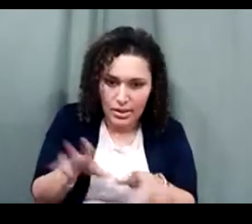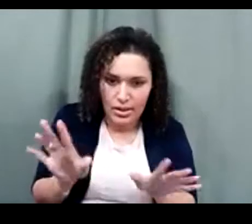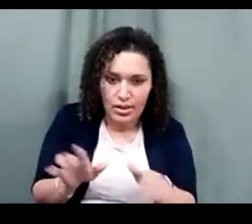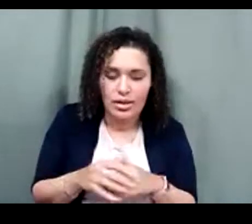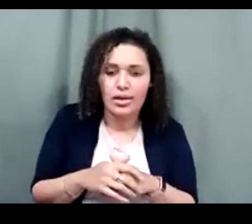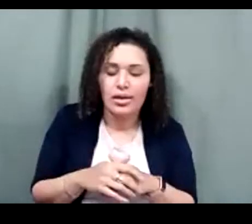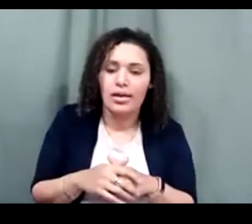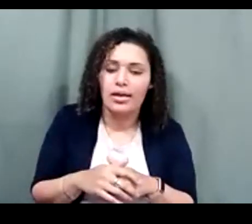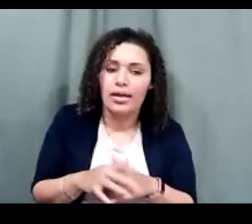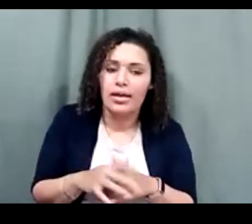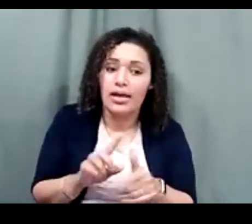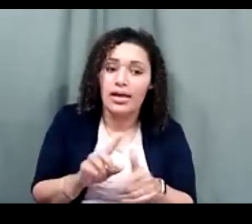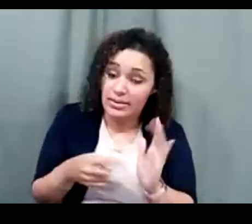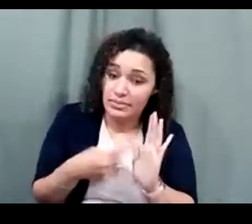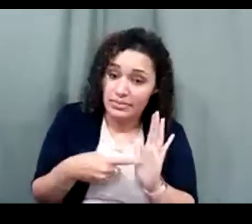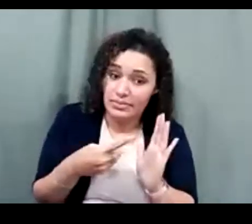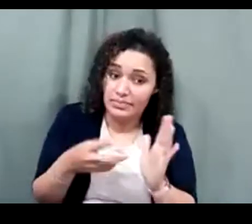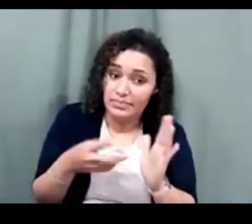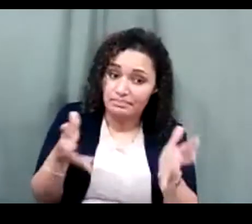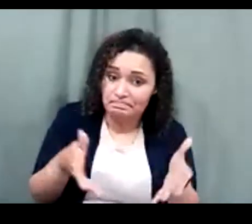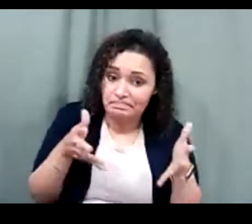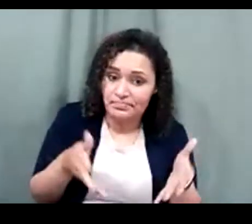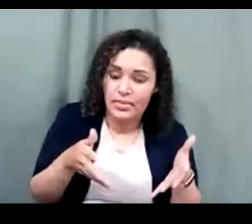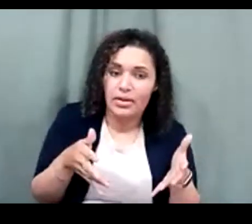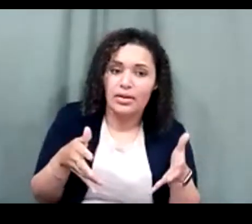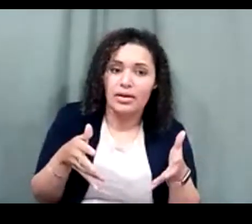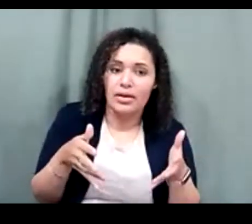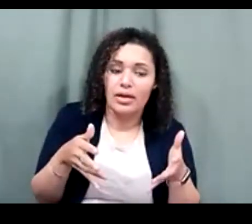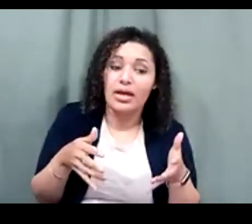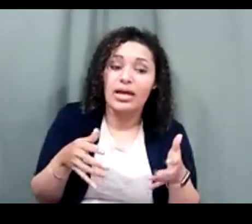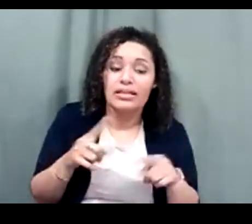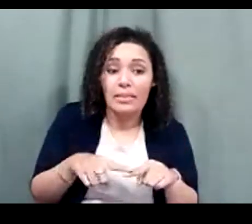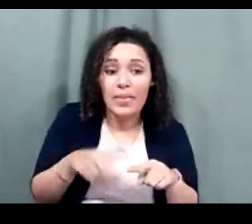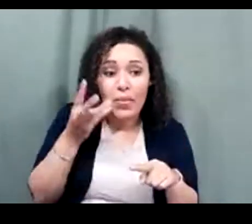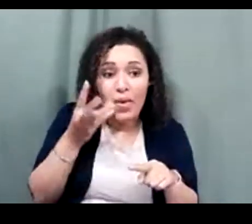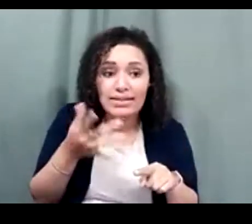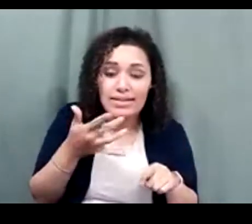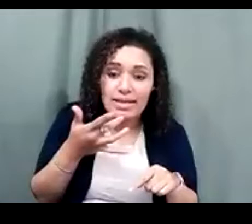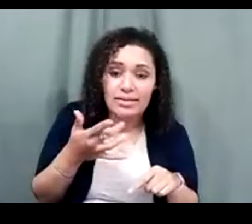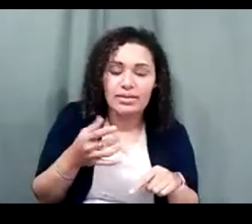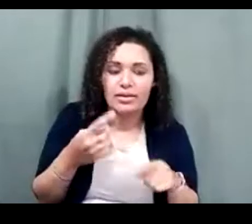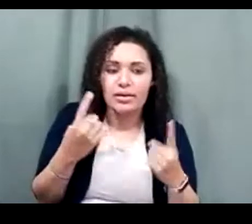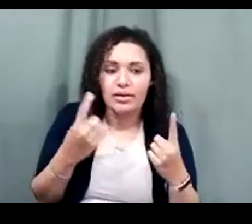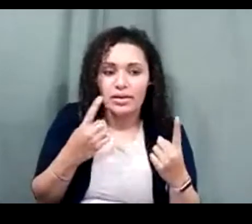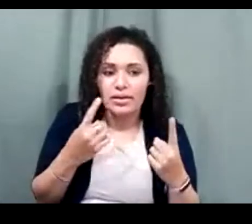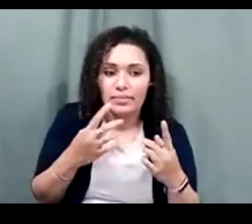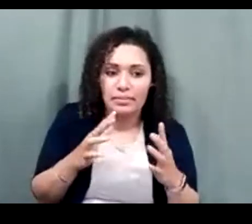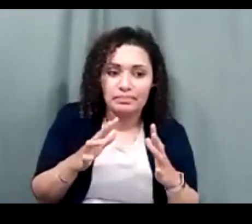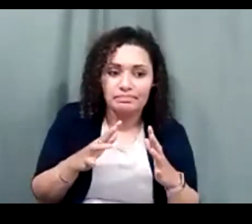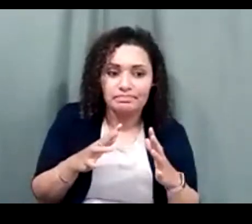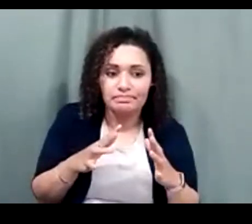And then we'll sometimes let it sit. So depending on how the wines are tasting and what we were thinking about them, we